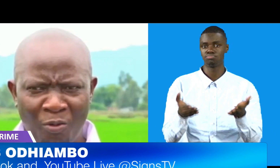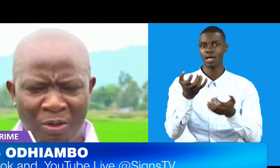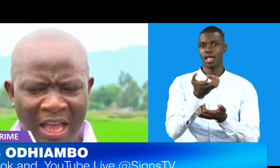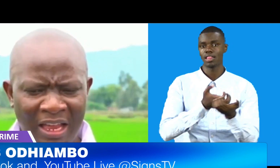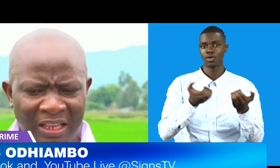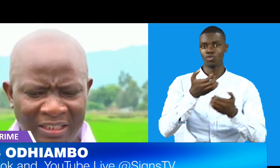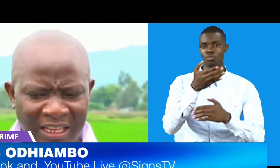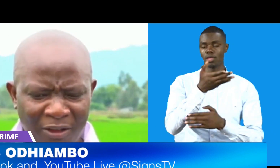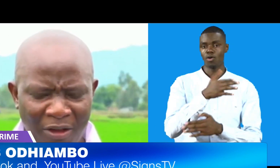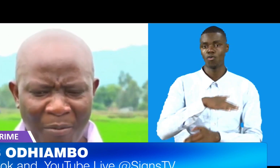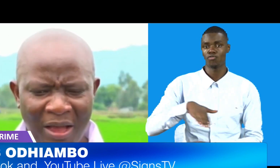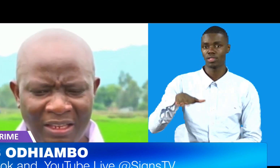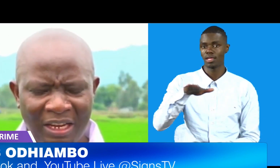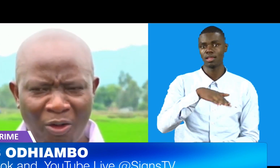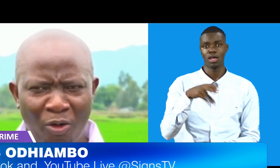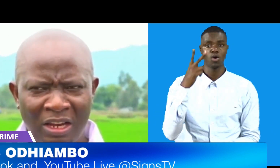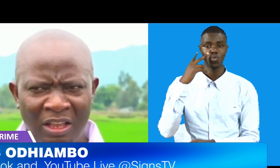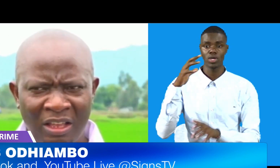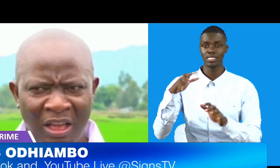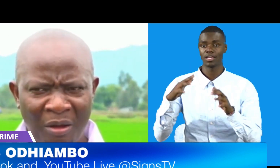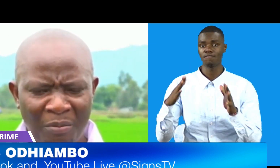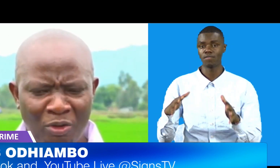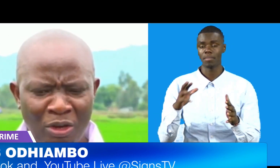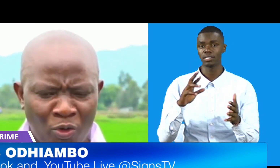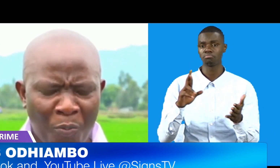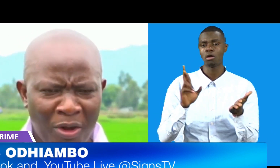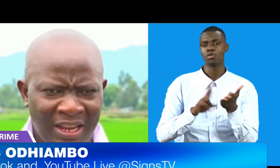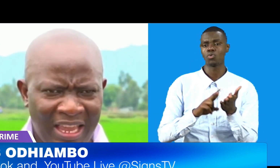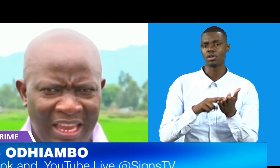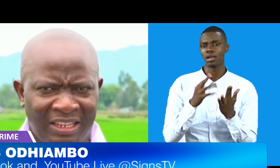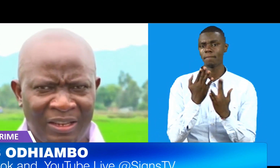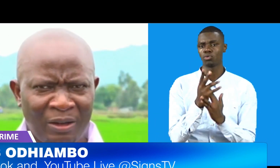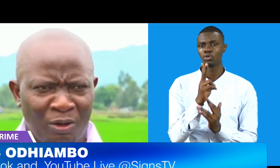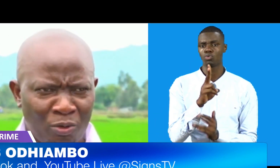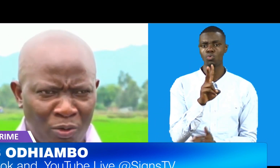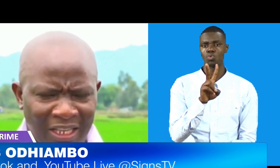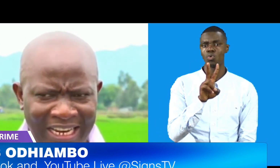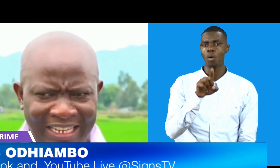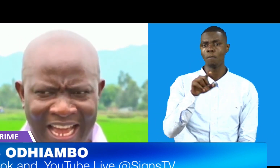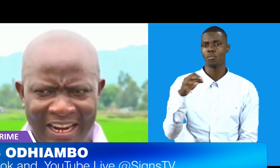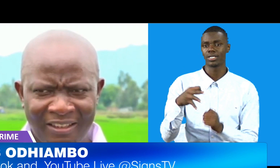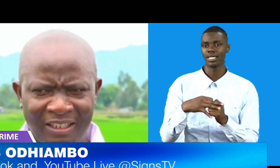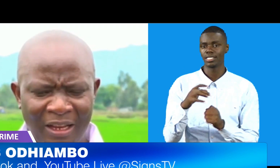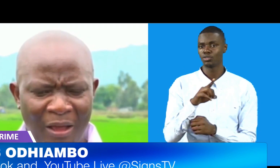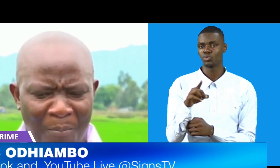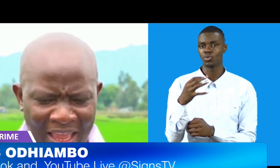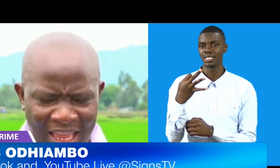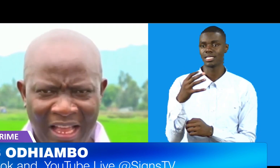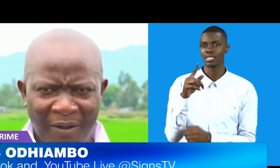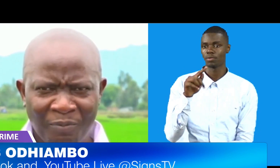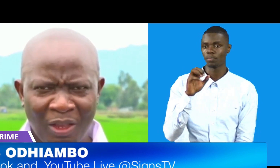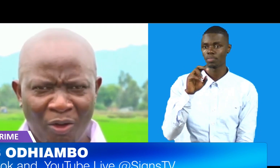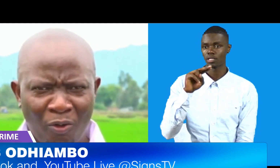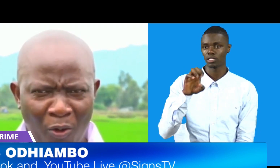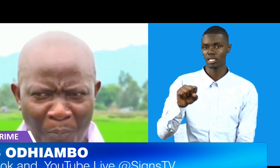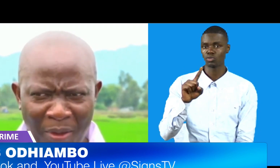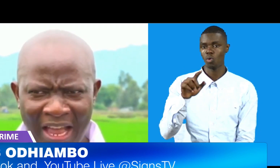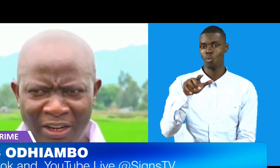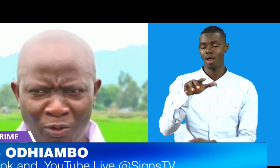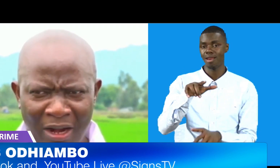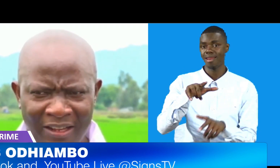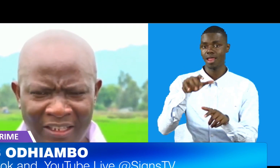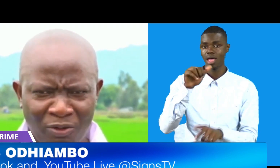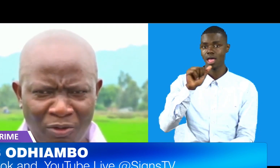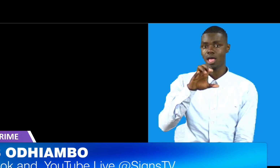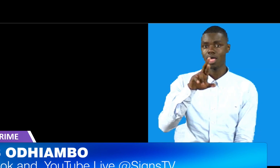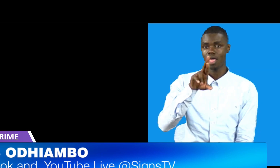area. We are seeing farmers recording between 2.8 to 3 tons per acre